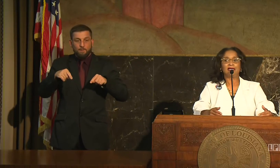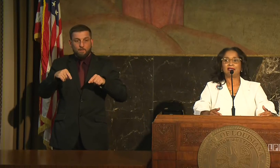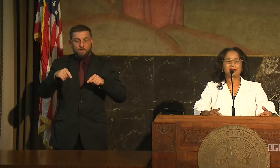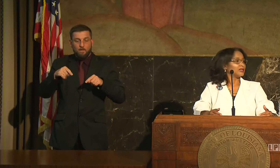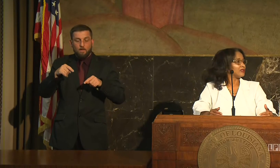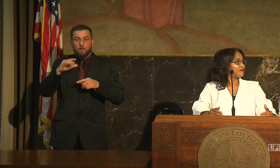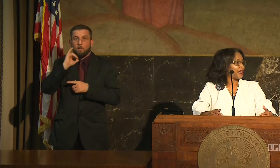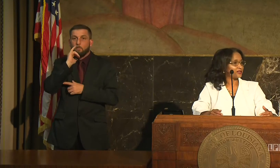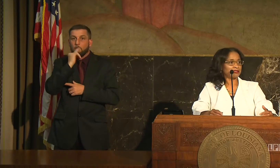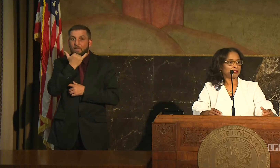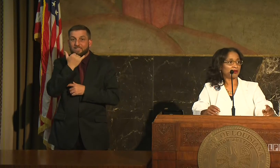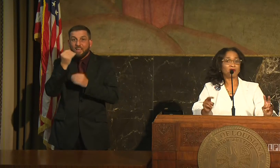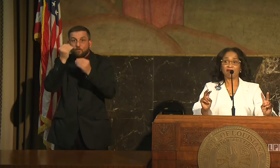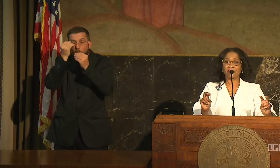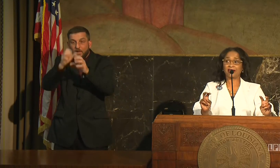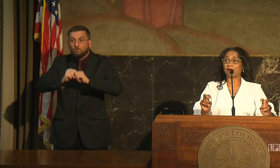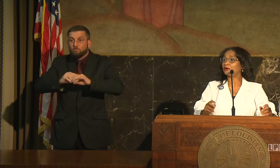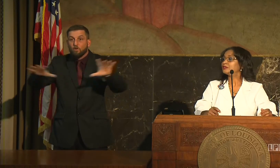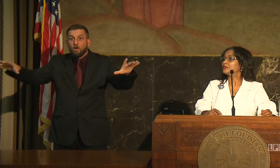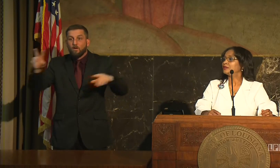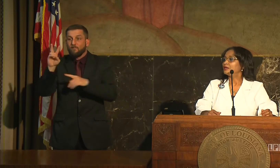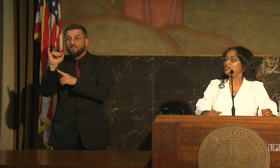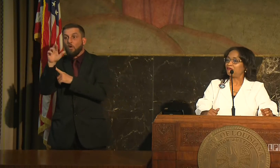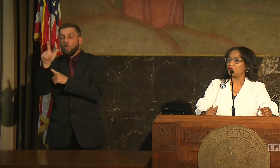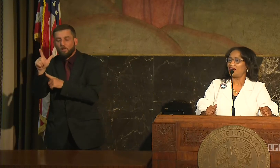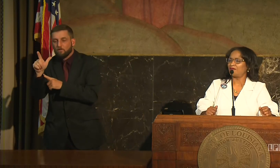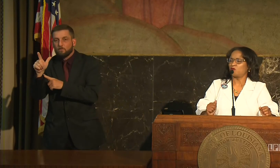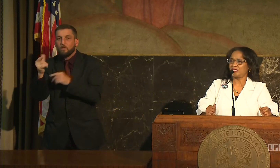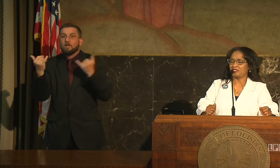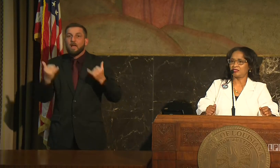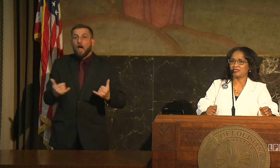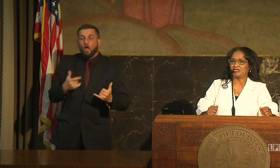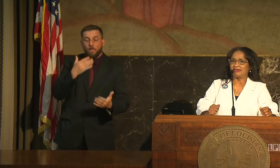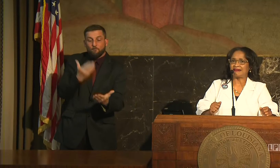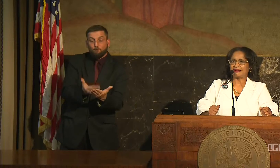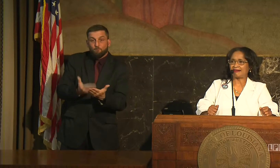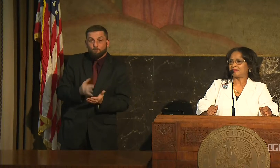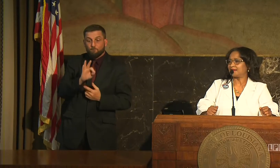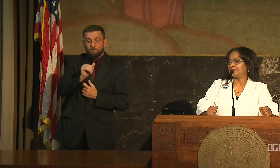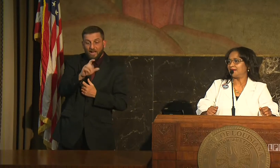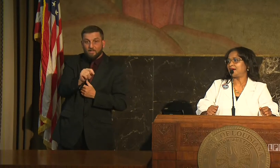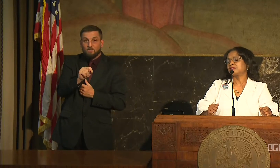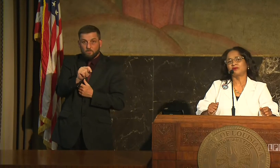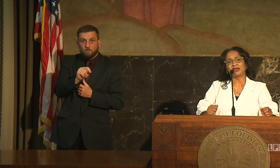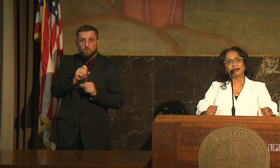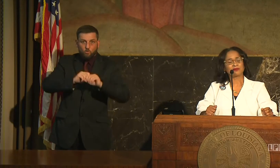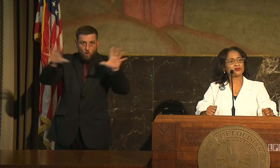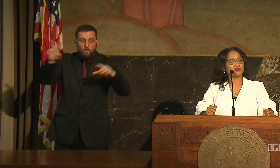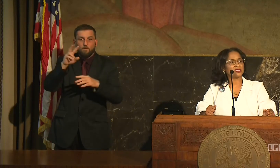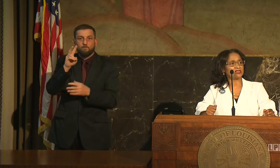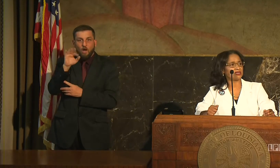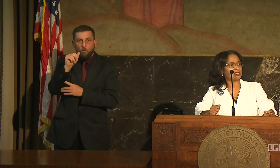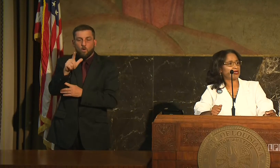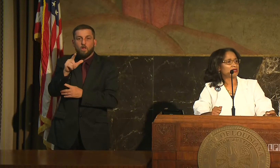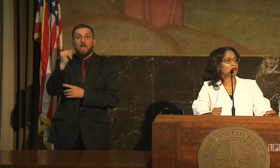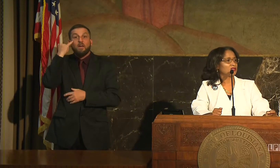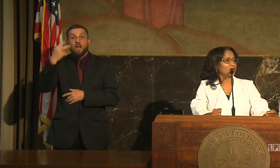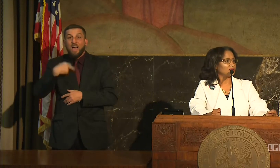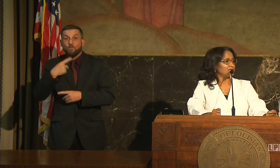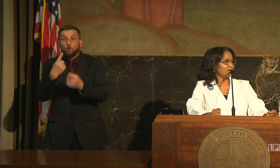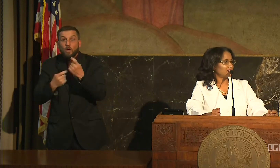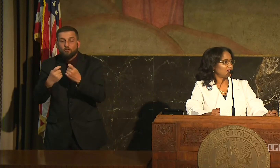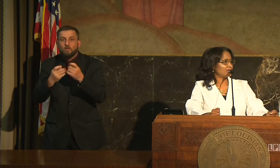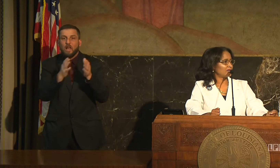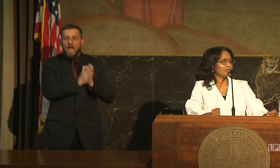viral, let's let the facts go viral. If you have questions, ask. Ask reliable sources. Go